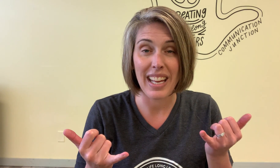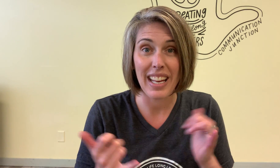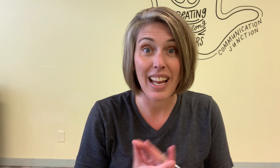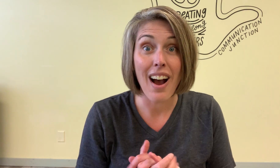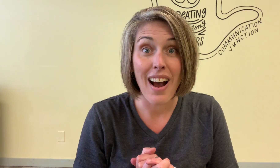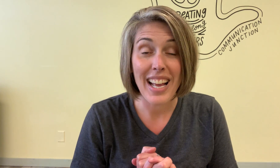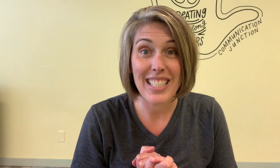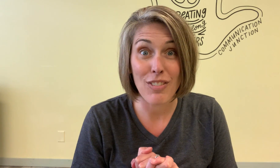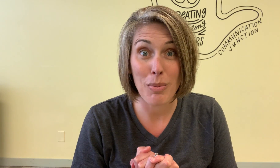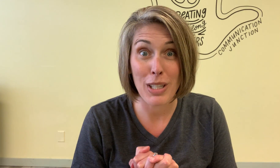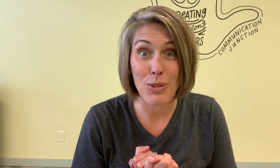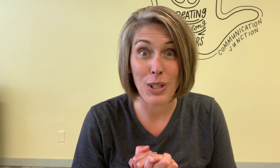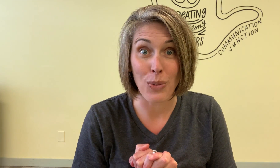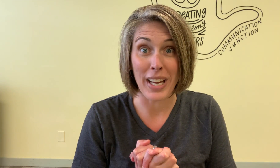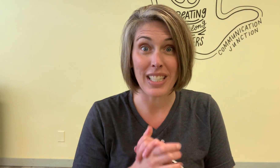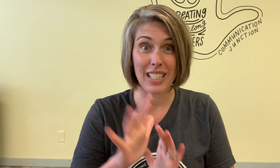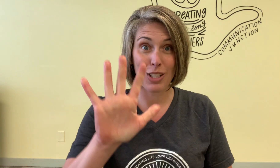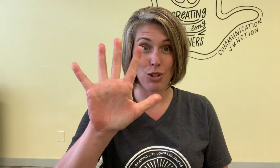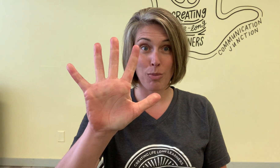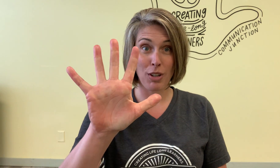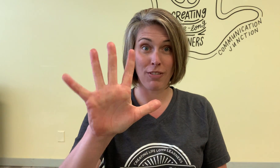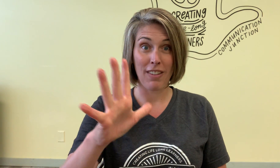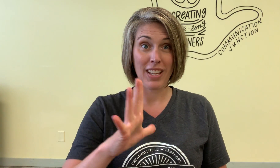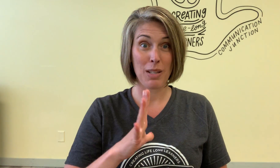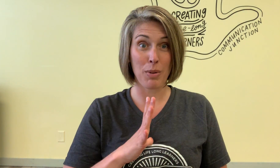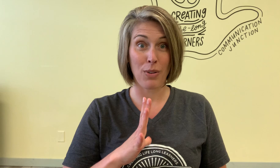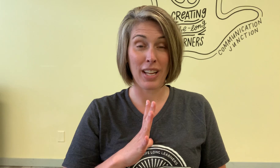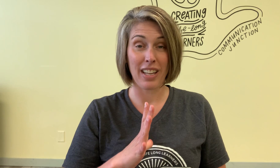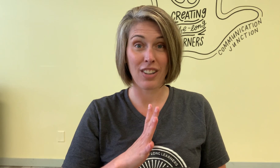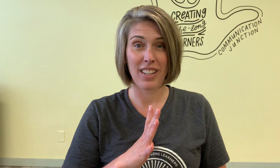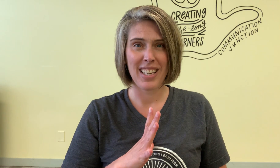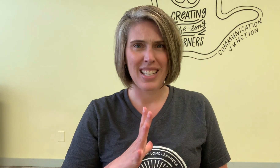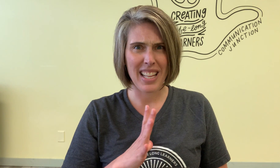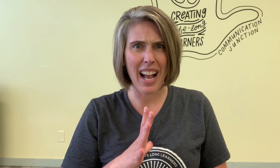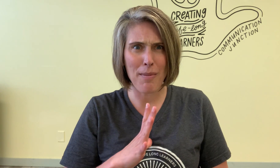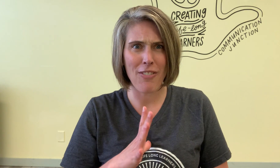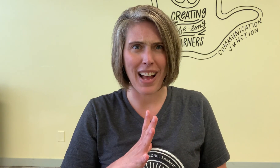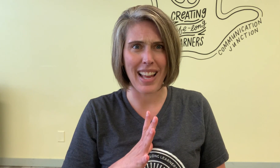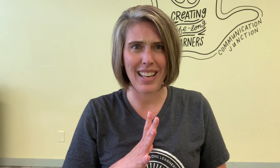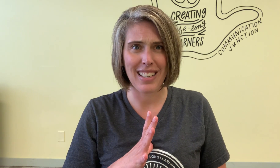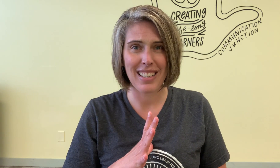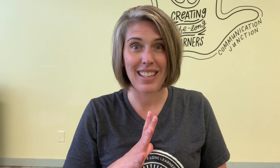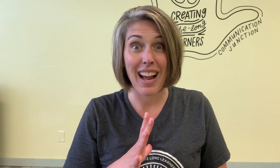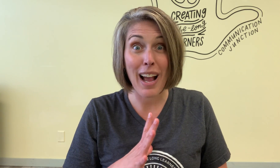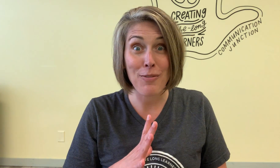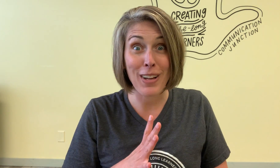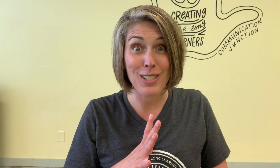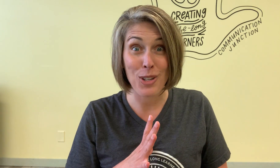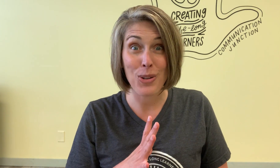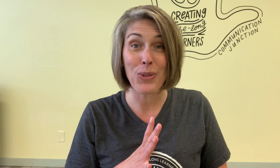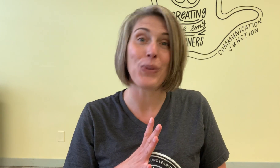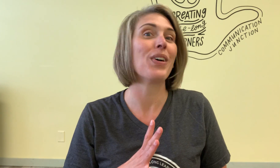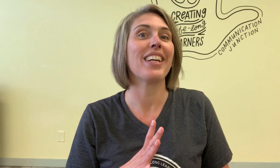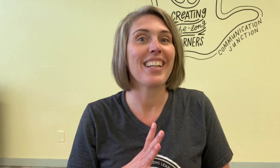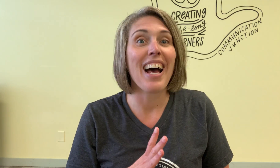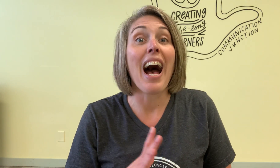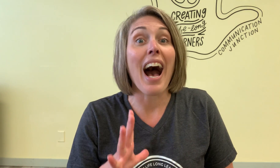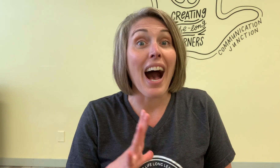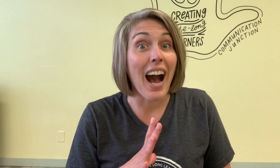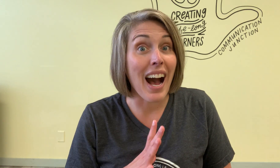today? Is everybody doing great? Can you show me your 5 hand and put it right here? Say, I'm fine. I'm fine too.